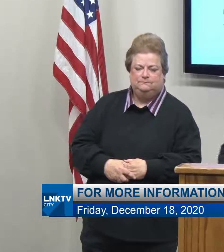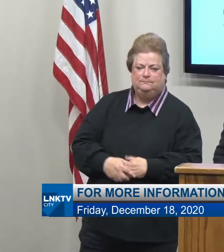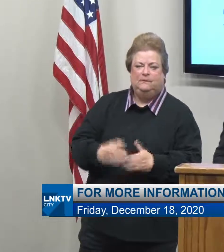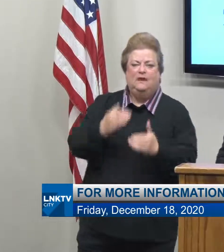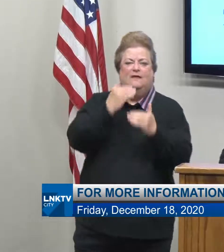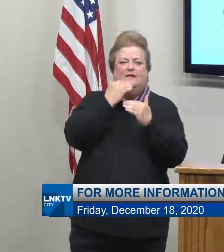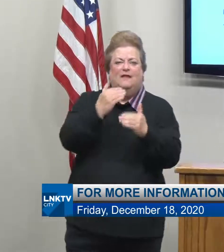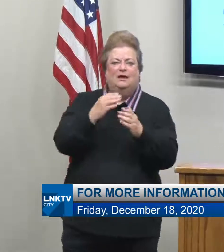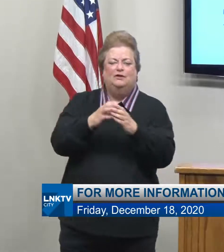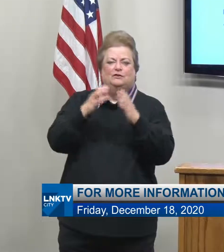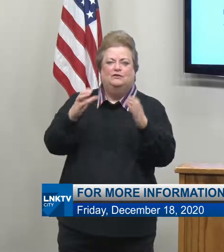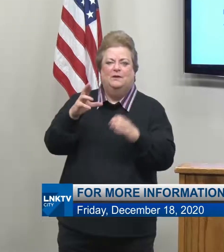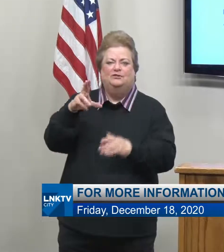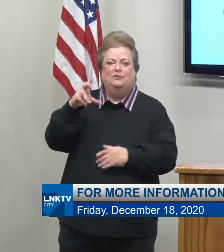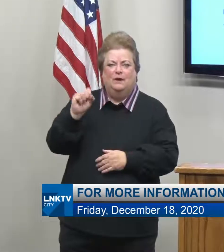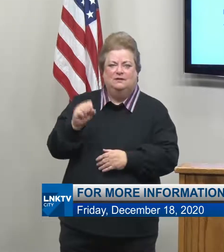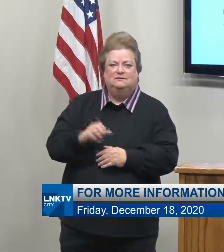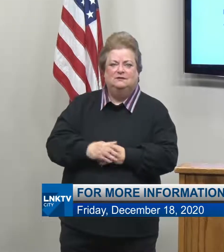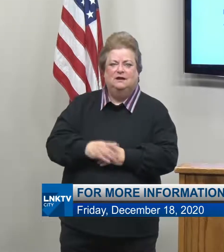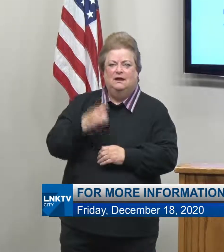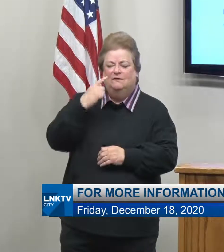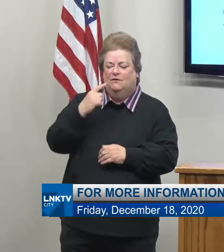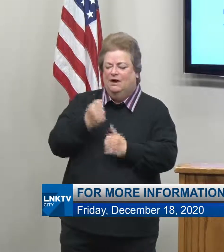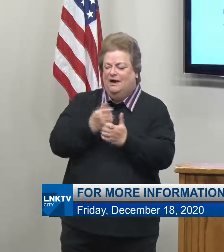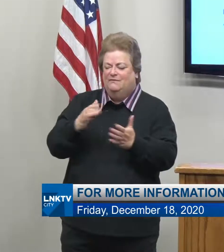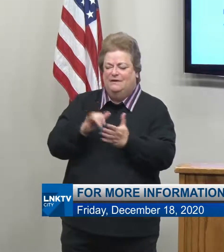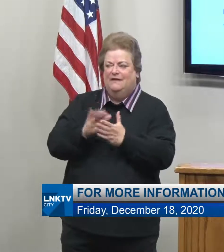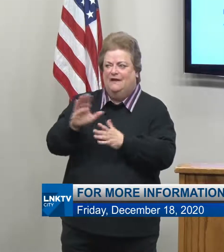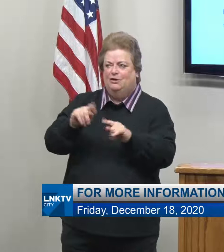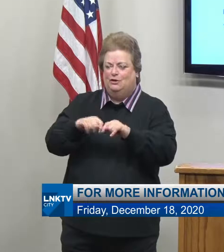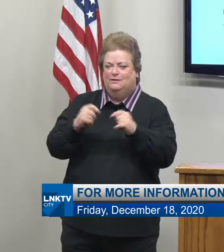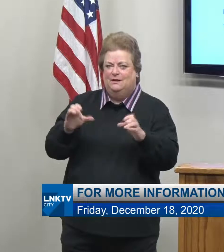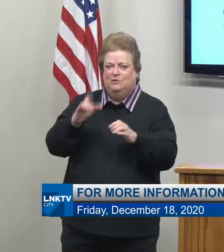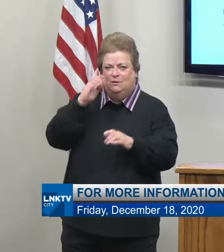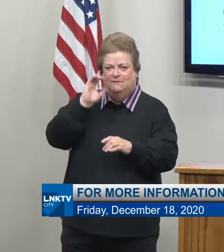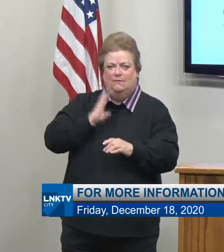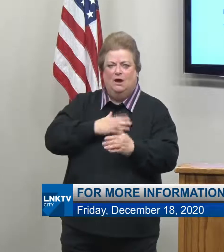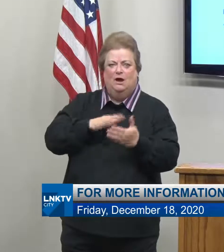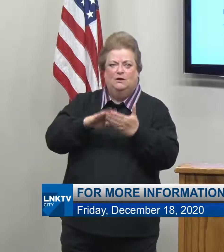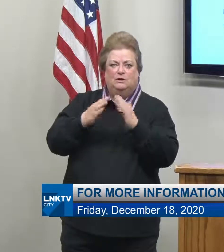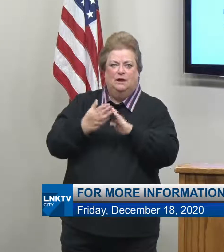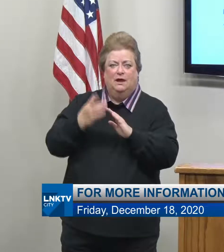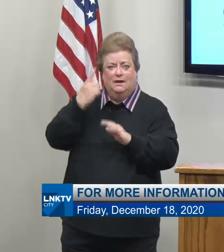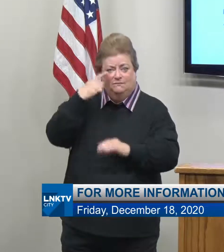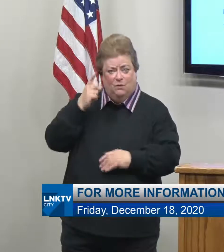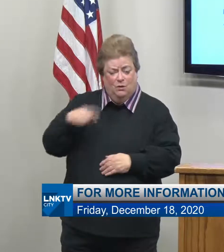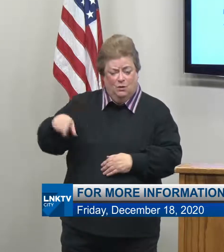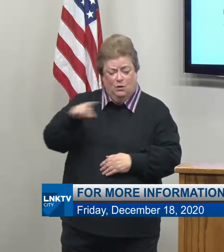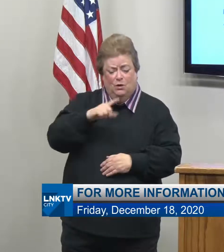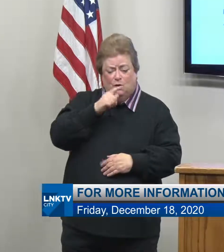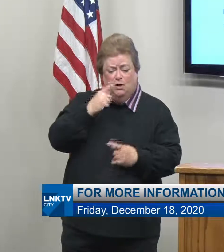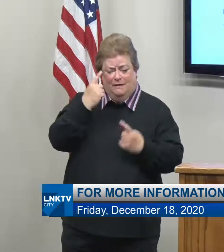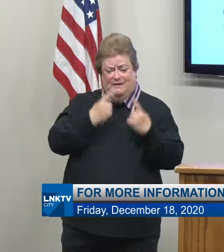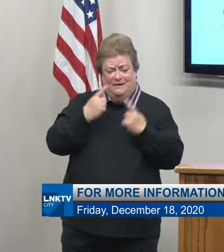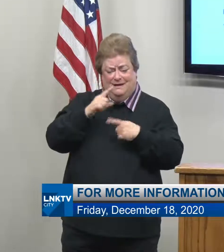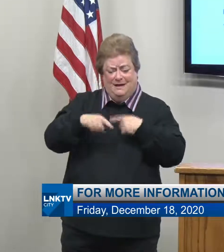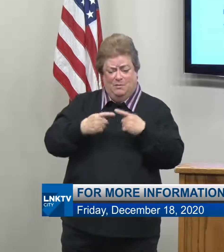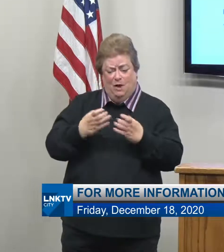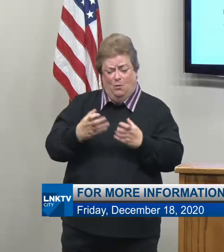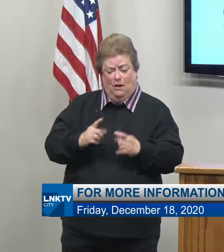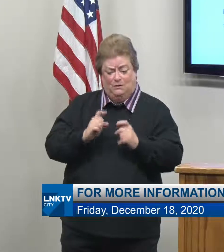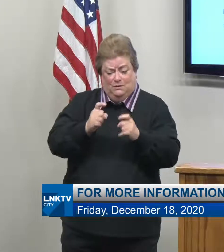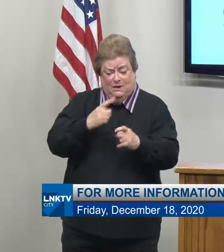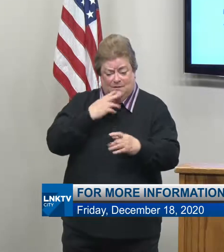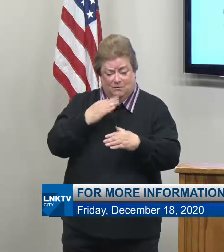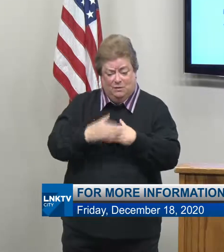Thank you so much, Russ, and for everything that your team is doing for our community. And just for those who are considering making a donation to the